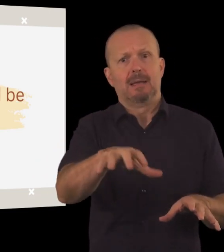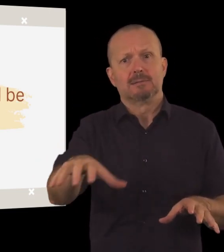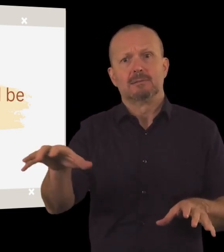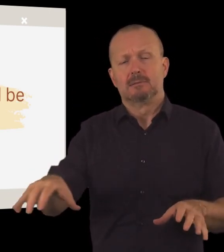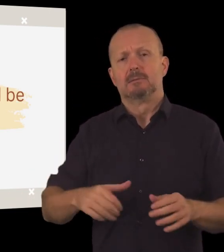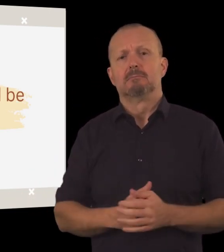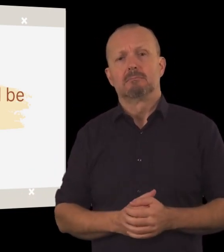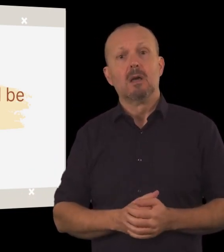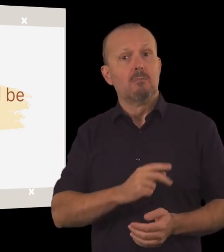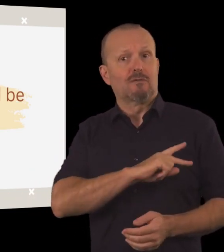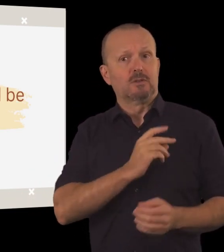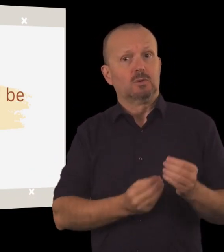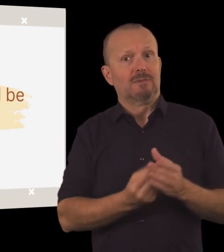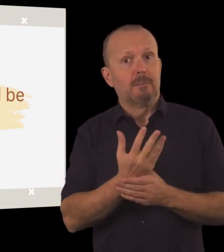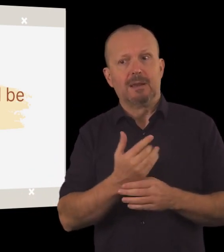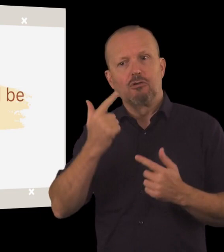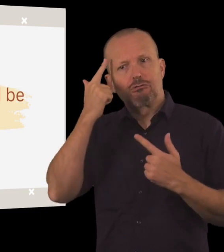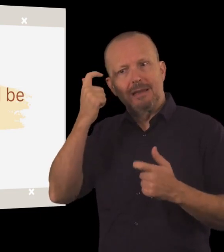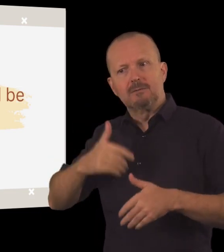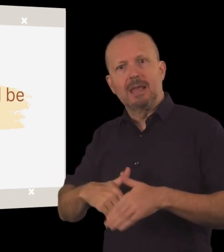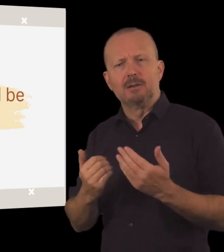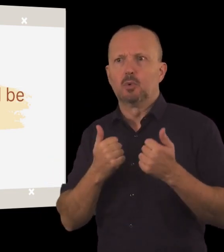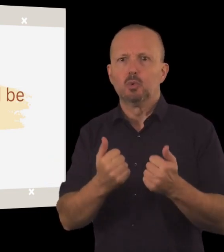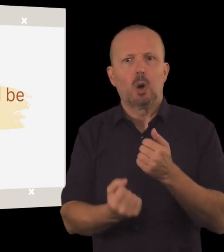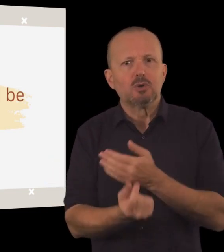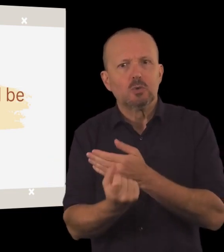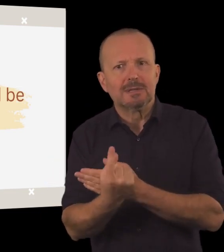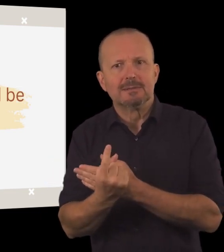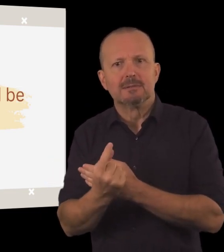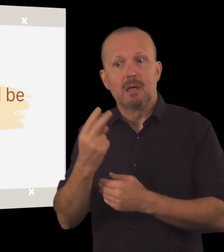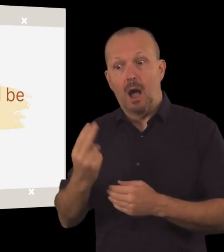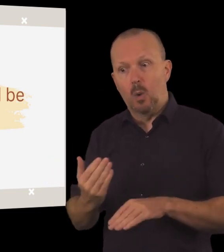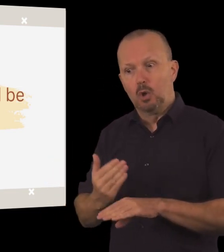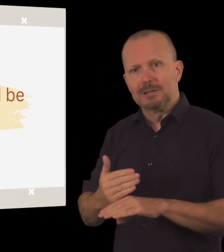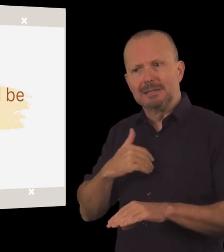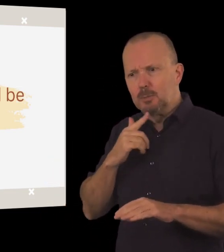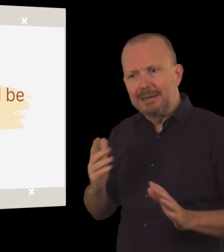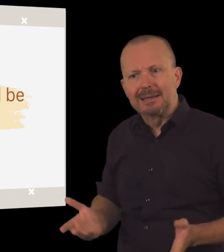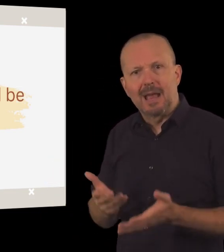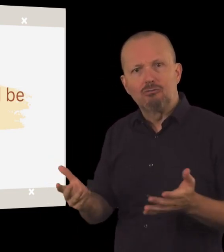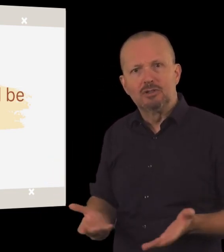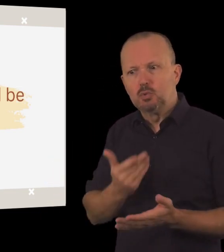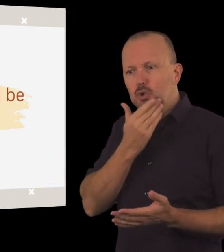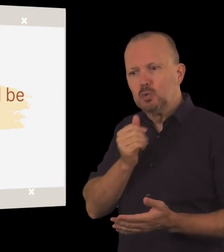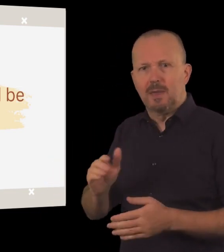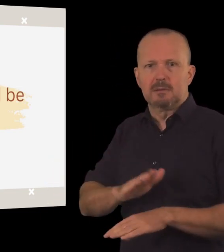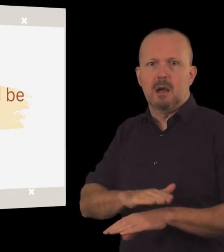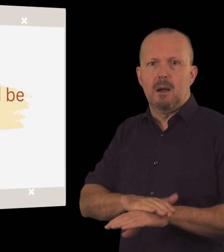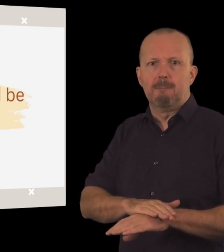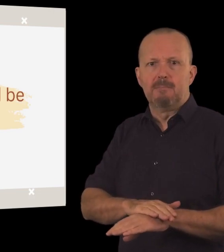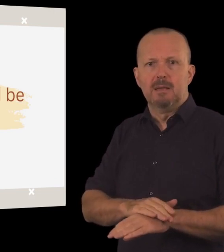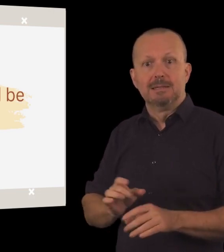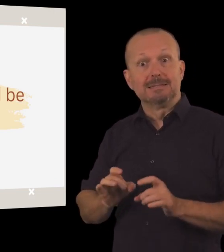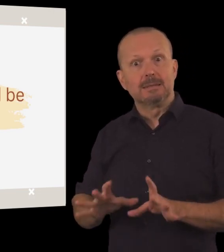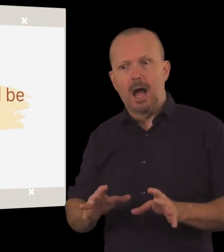or even just gathering some ideas and make them happen with everyone's support. Because without the support, it